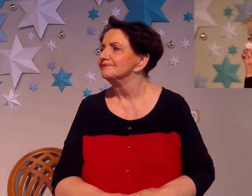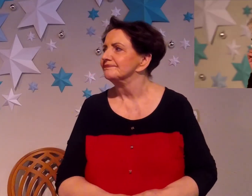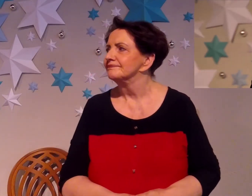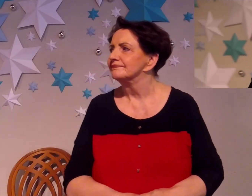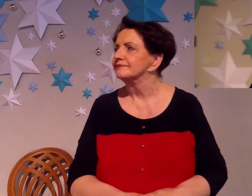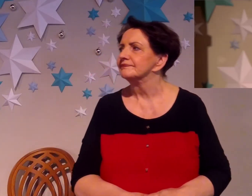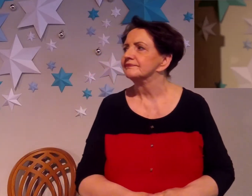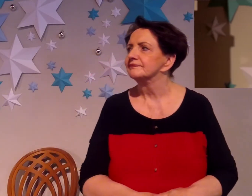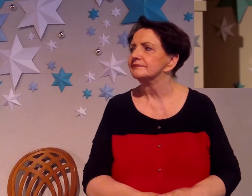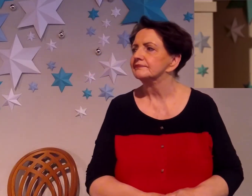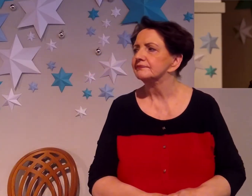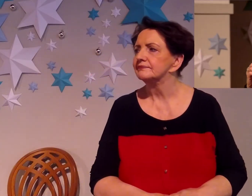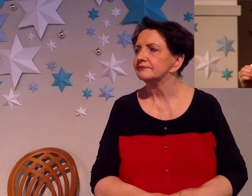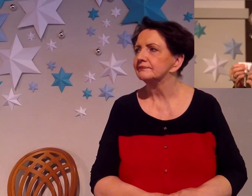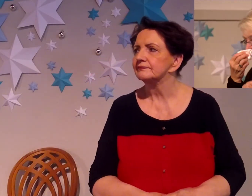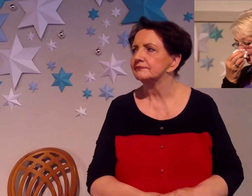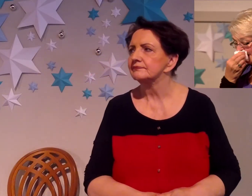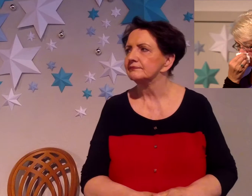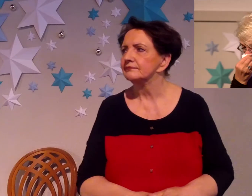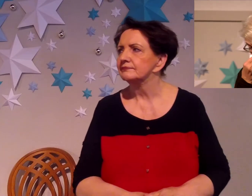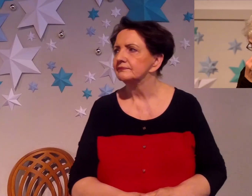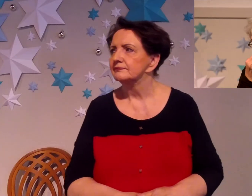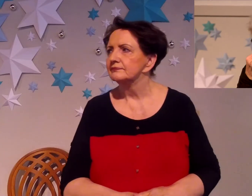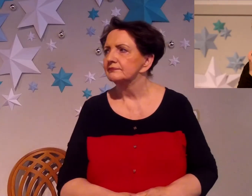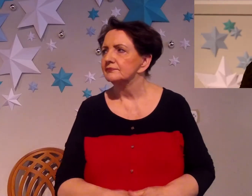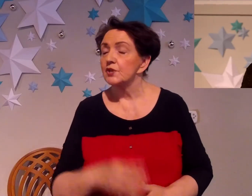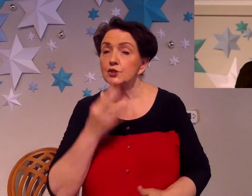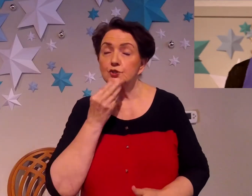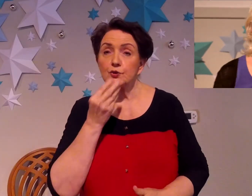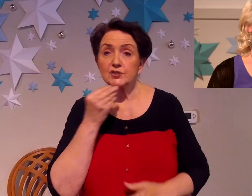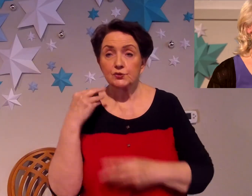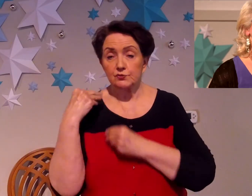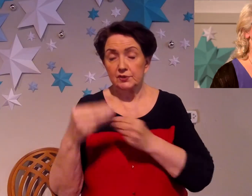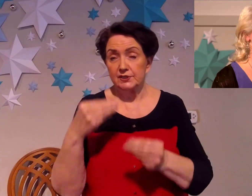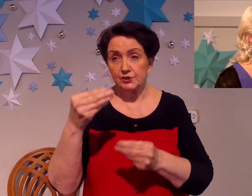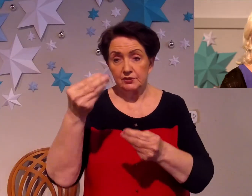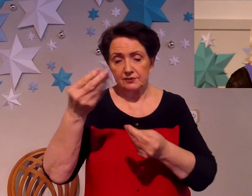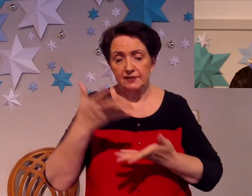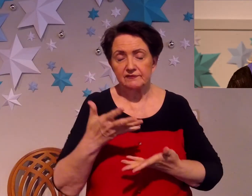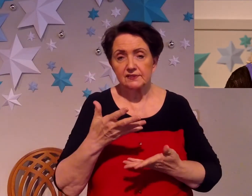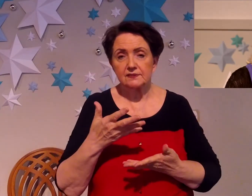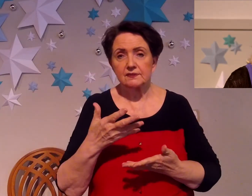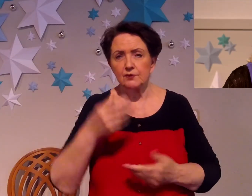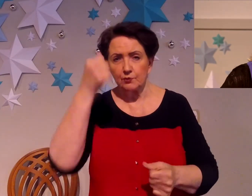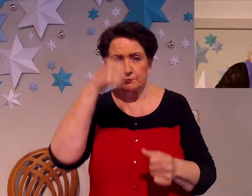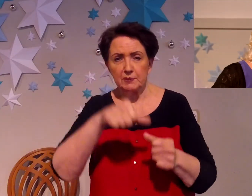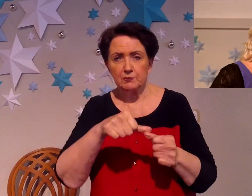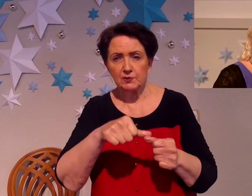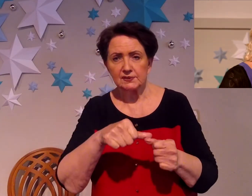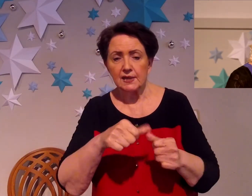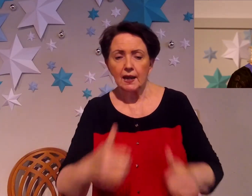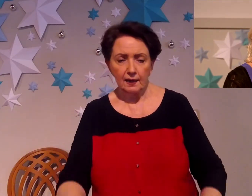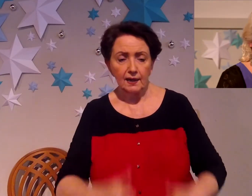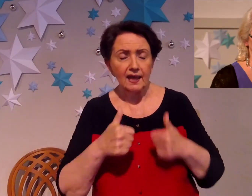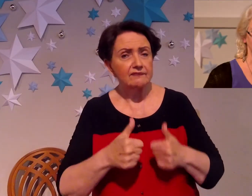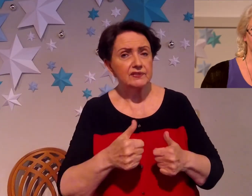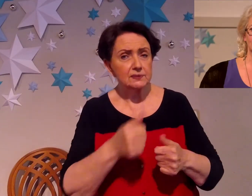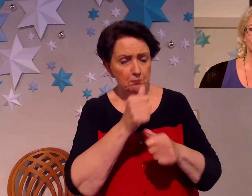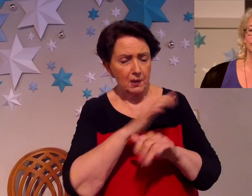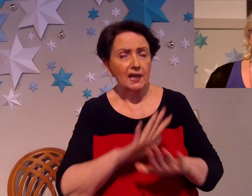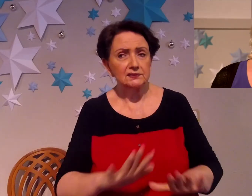To life. The Jewish tradition gives us the remembrance that life is originally blessed,